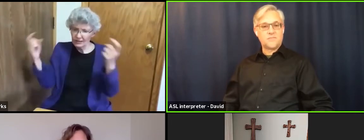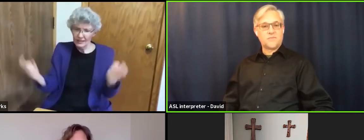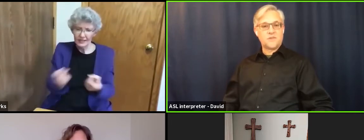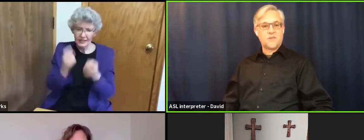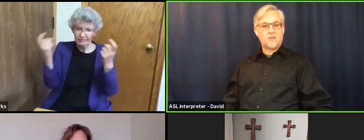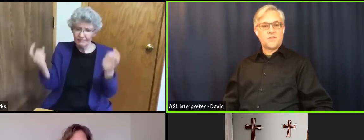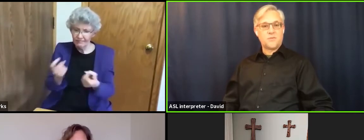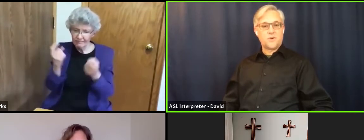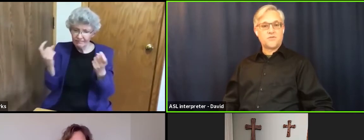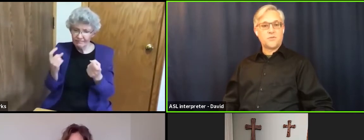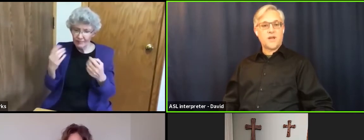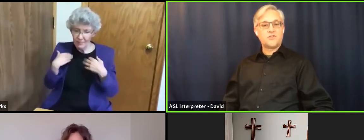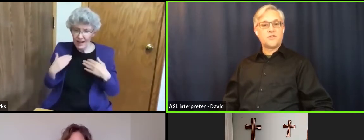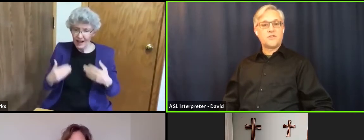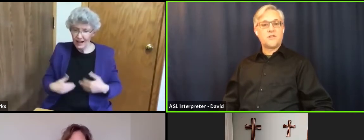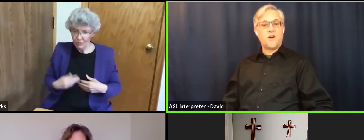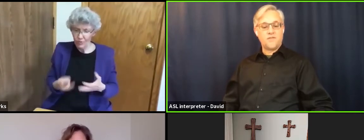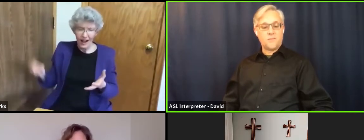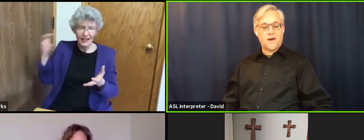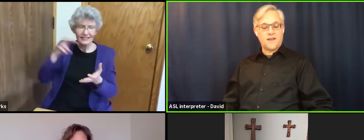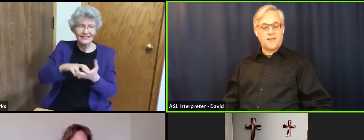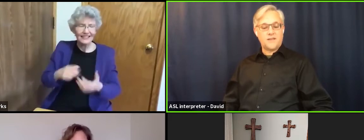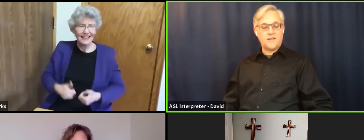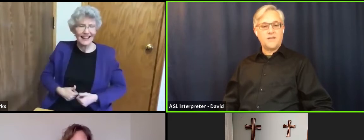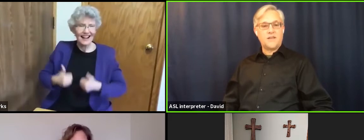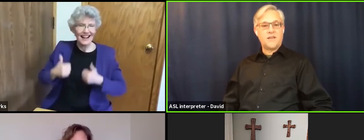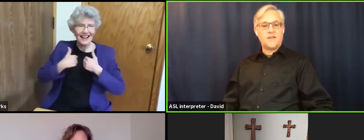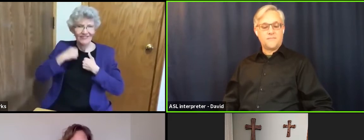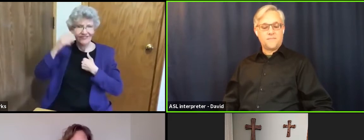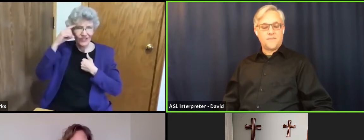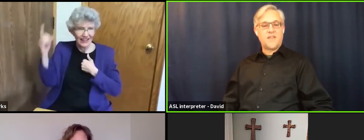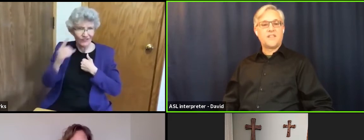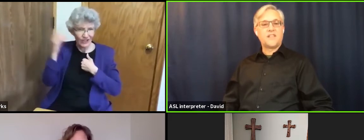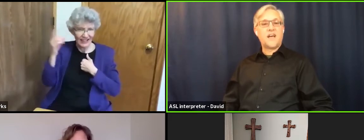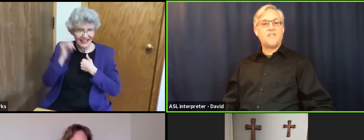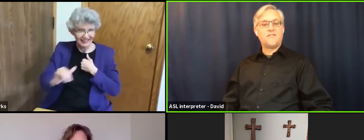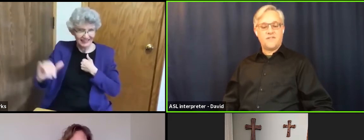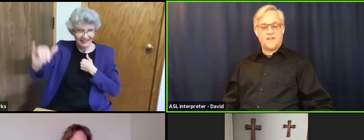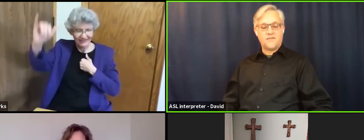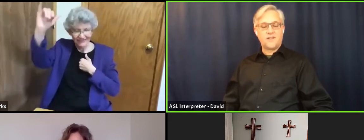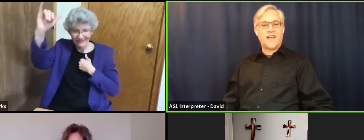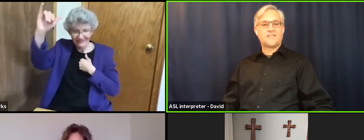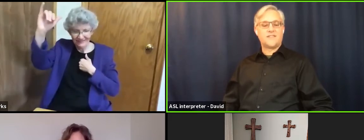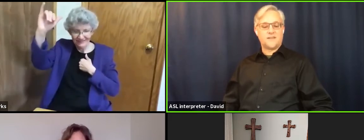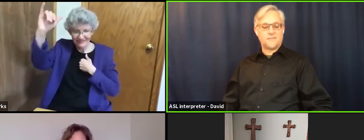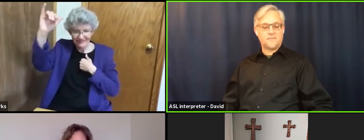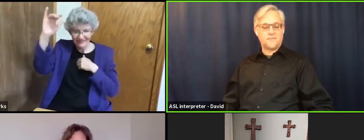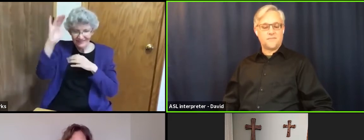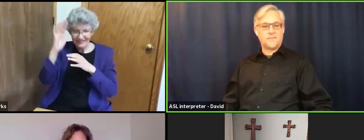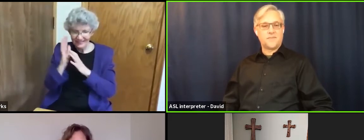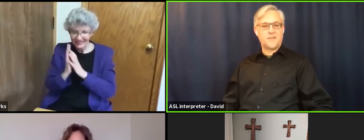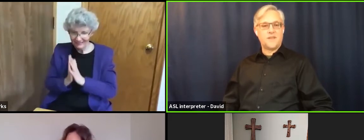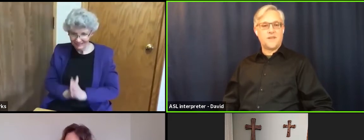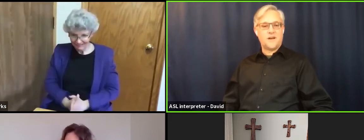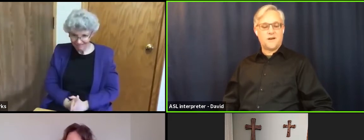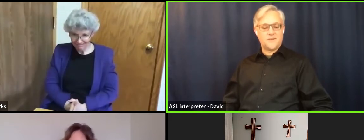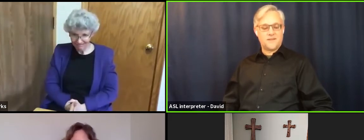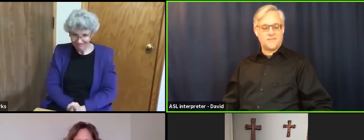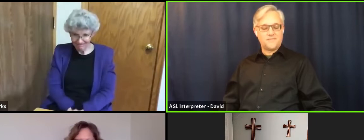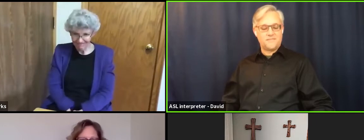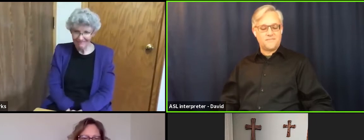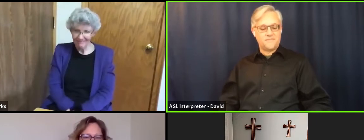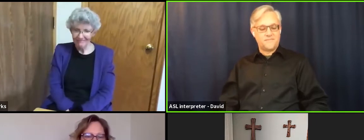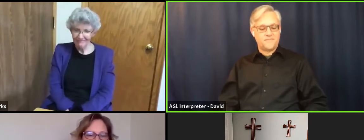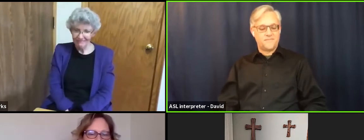sins, the resurrection of the body, and the life everlasting.